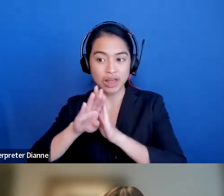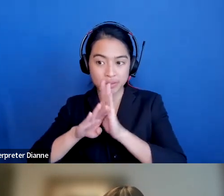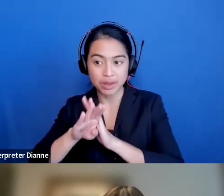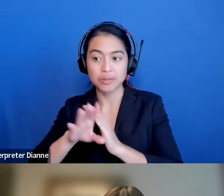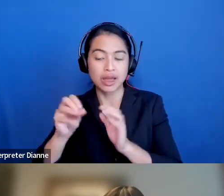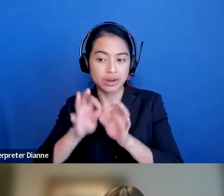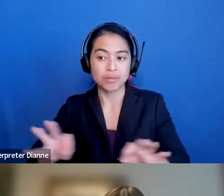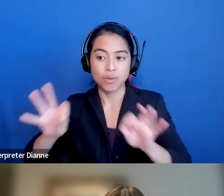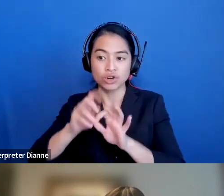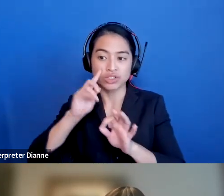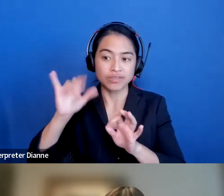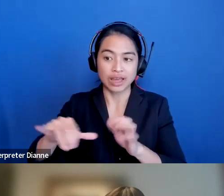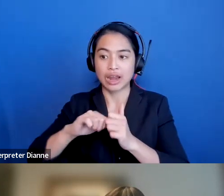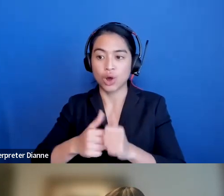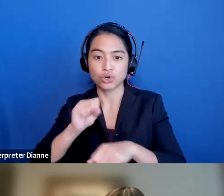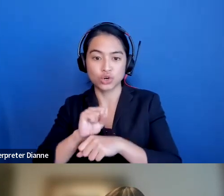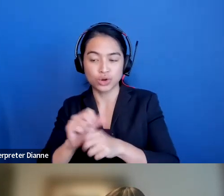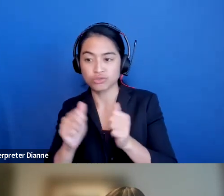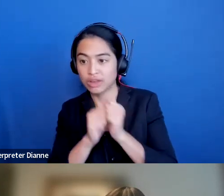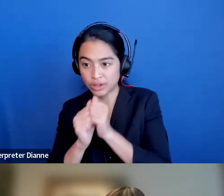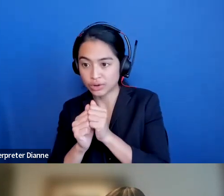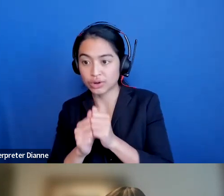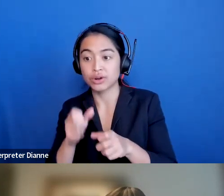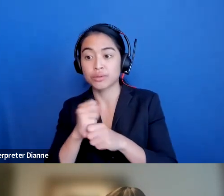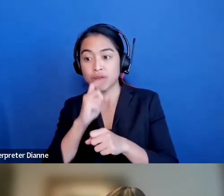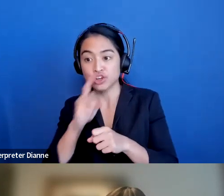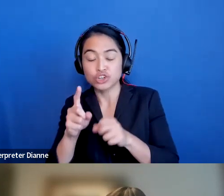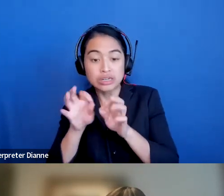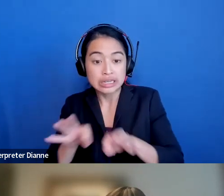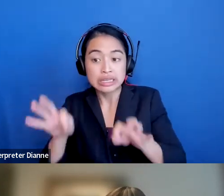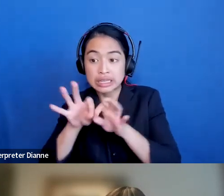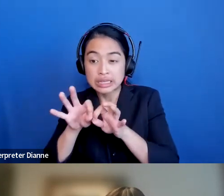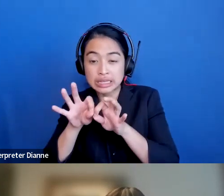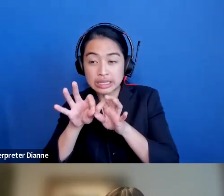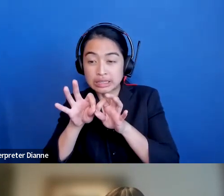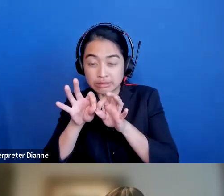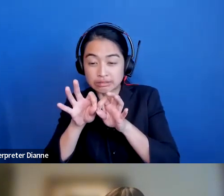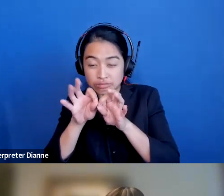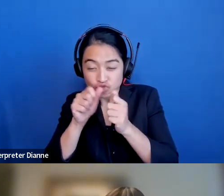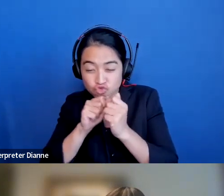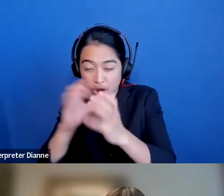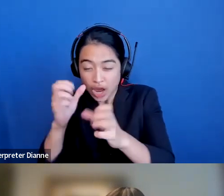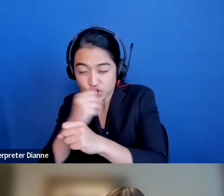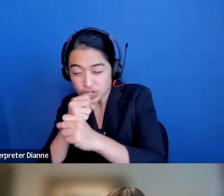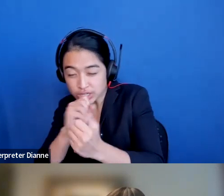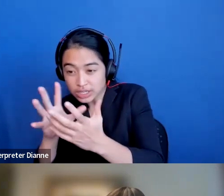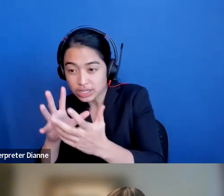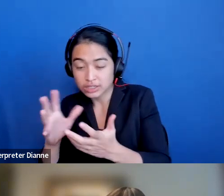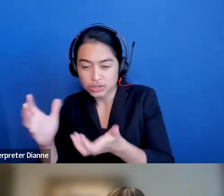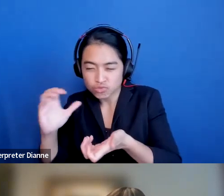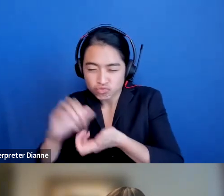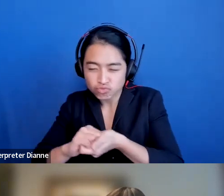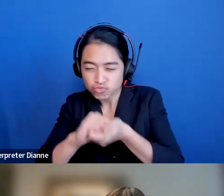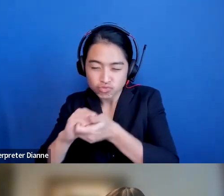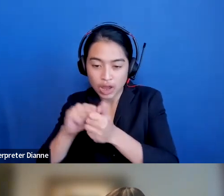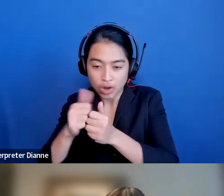the importance of that and how to work together and ensure key ingredients and strategies are ingrained in partnership